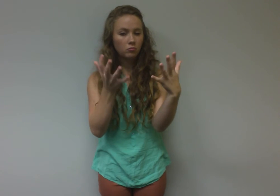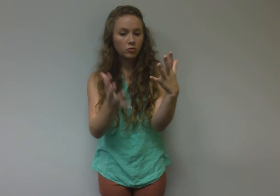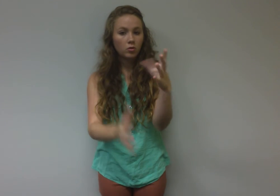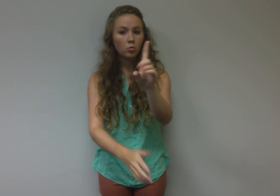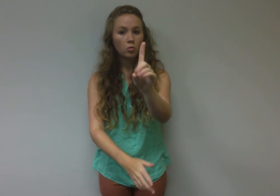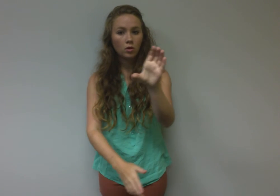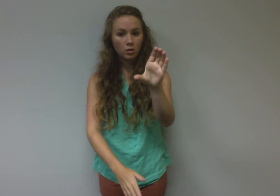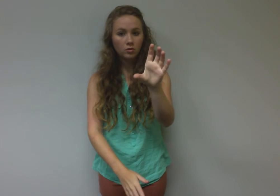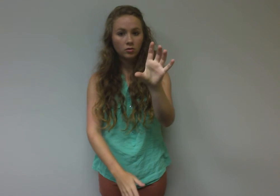Let's say